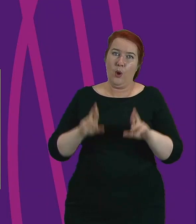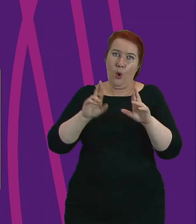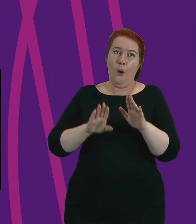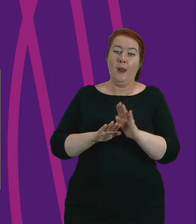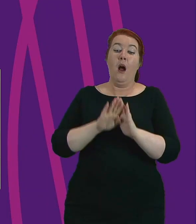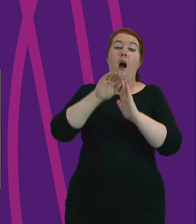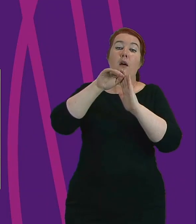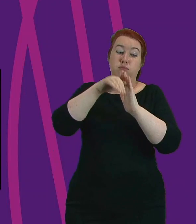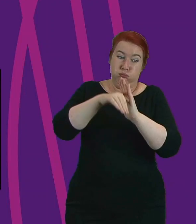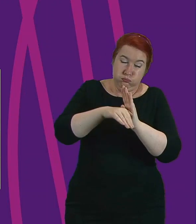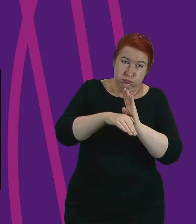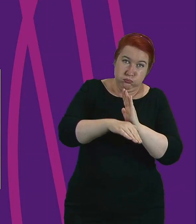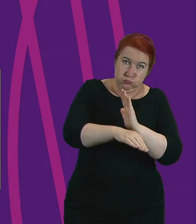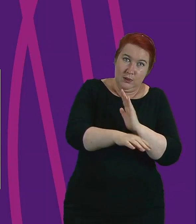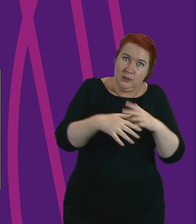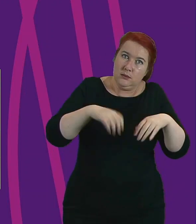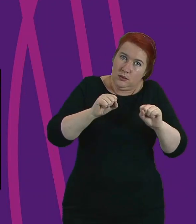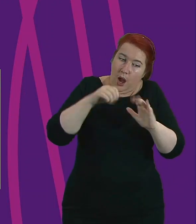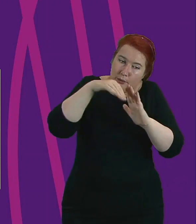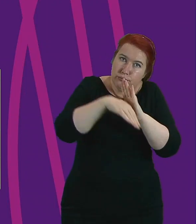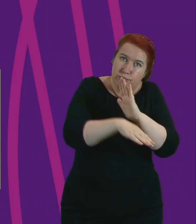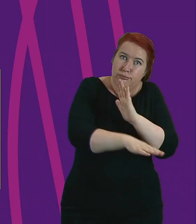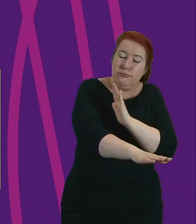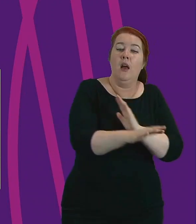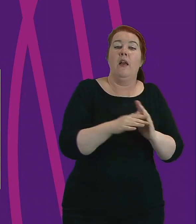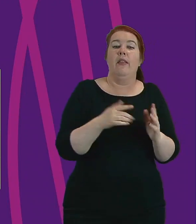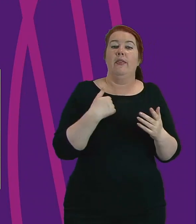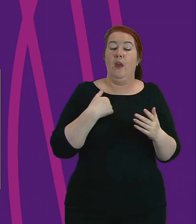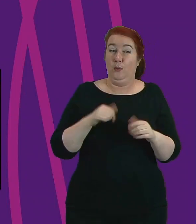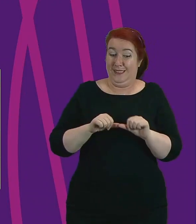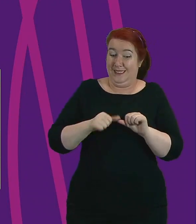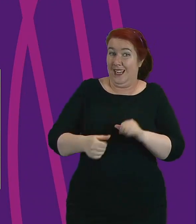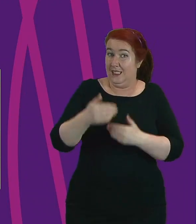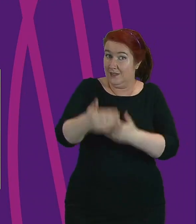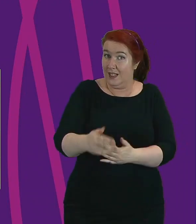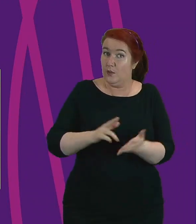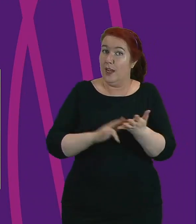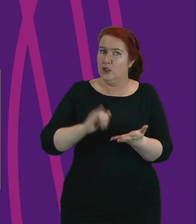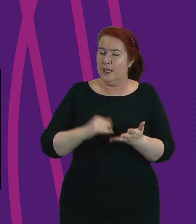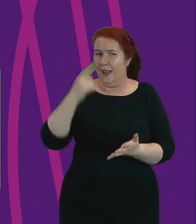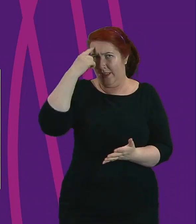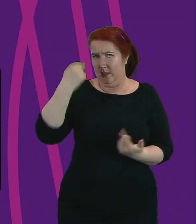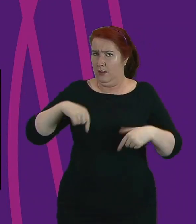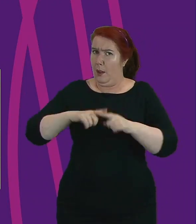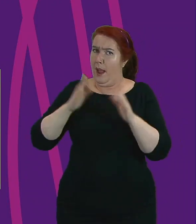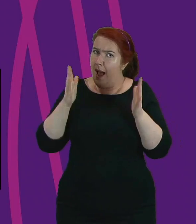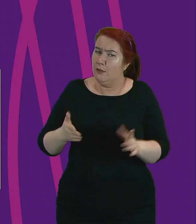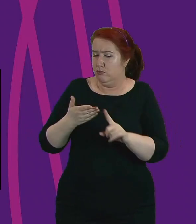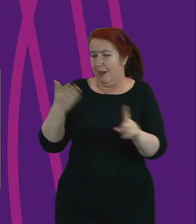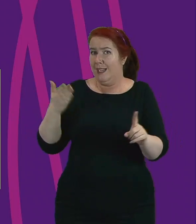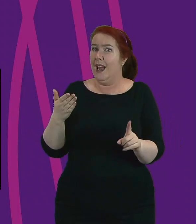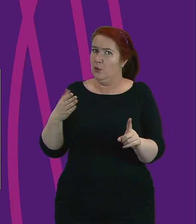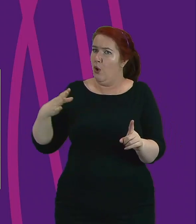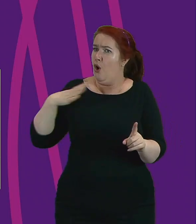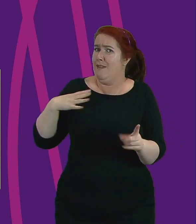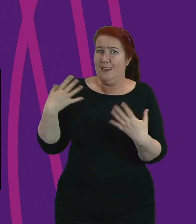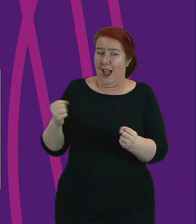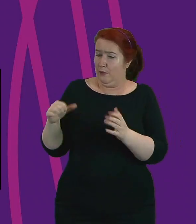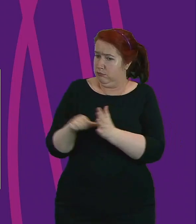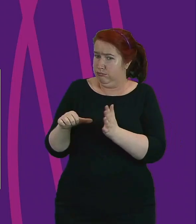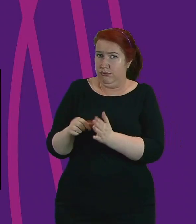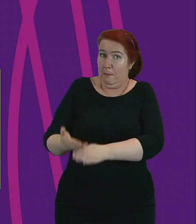the COVID-19 crisis, and we move to the next phase for our NHS, I think we should recognise the challenges we had before and how we address